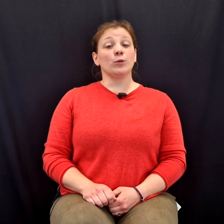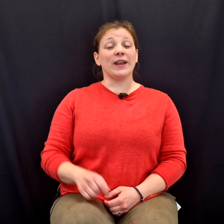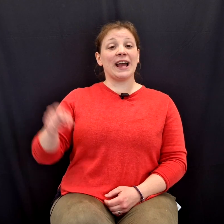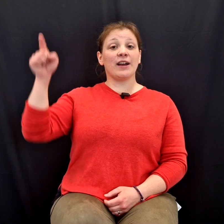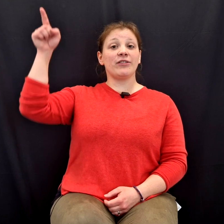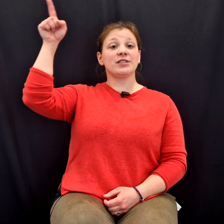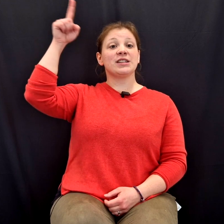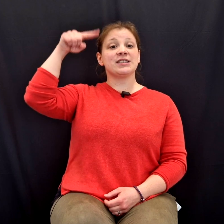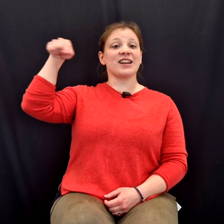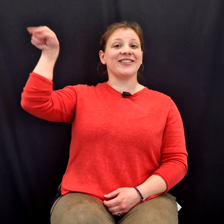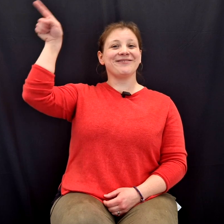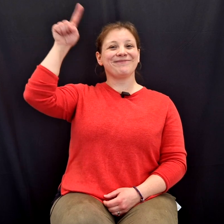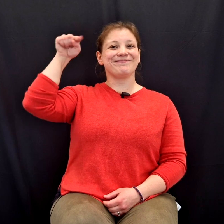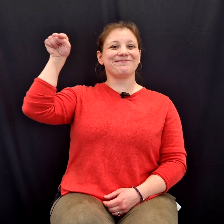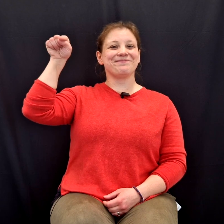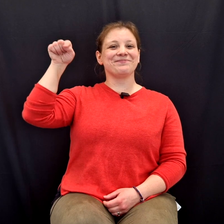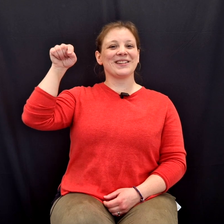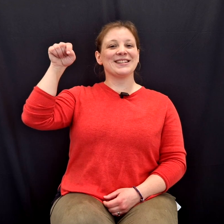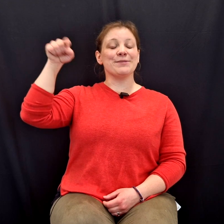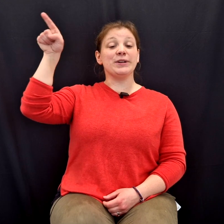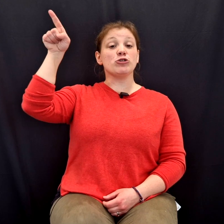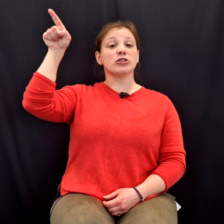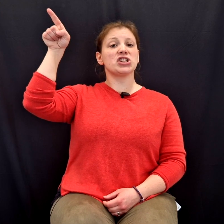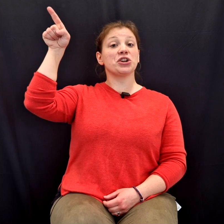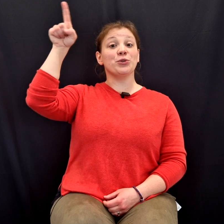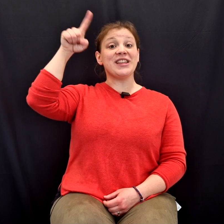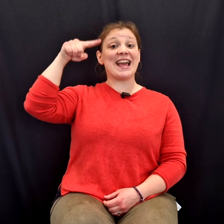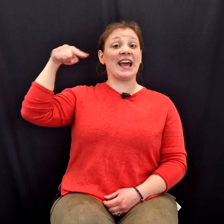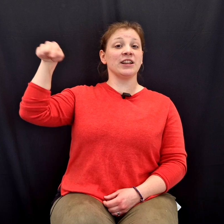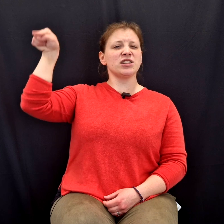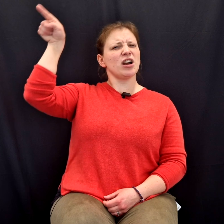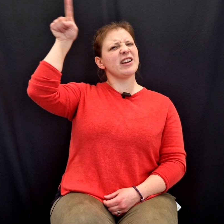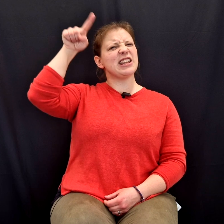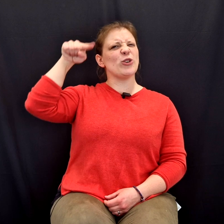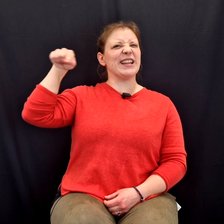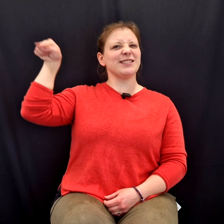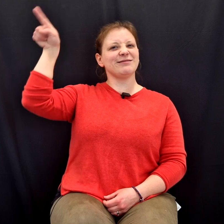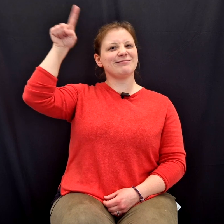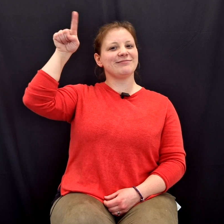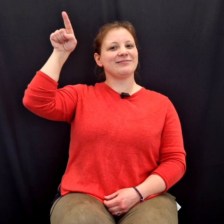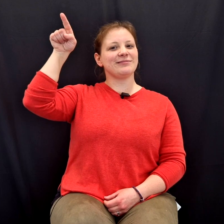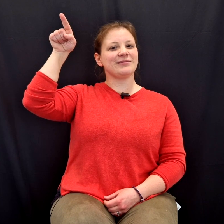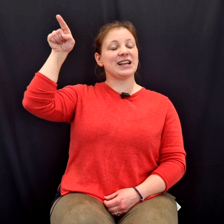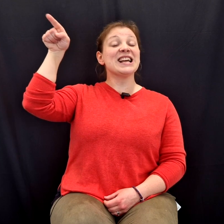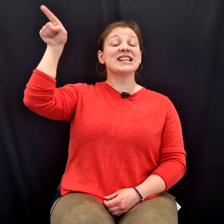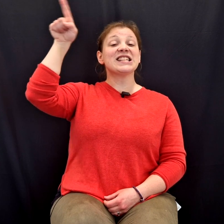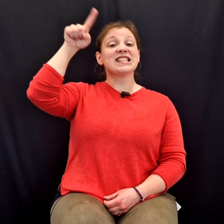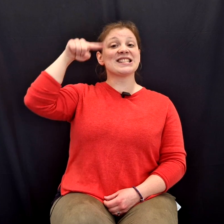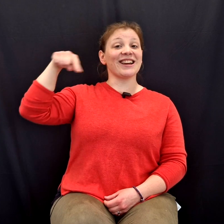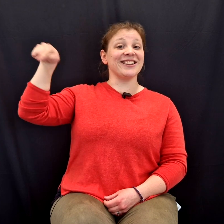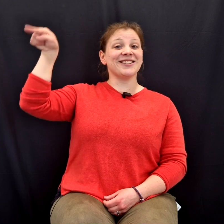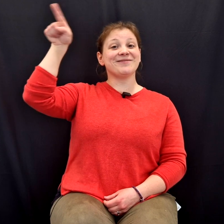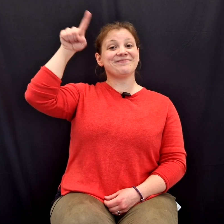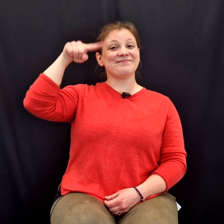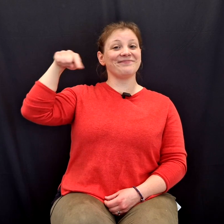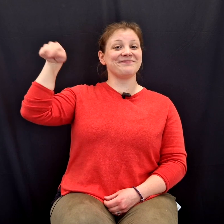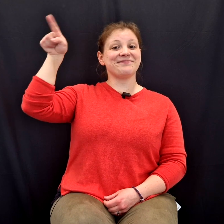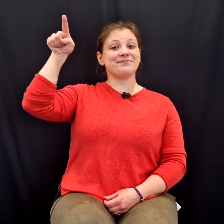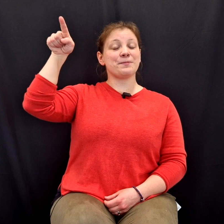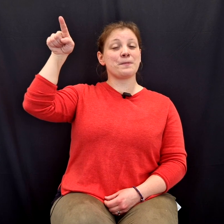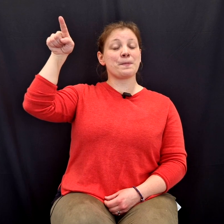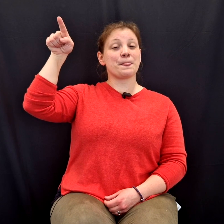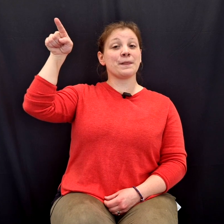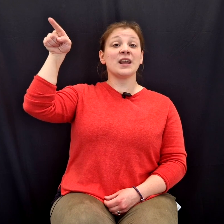Then we have Sun. Simply draw a circle in the air, just higher than your head. Sun.